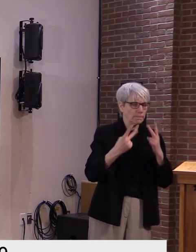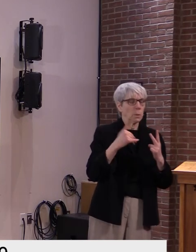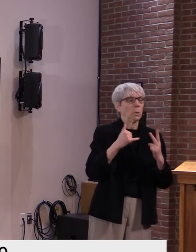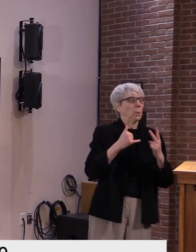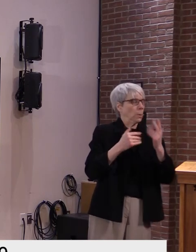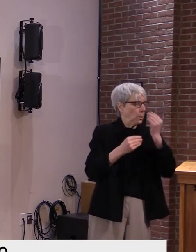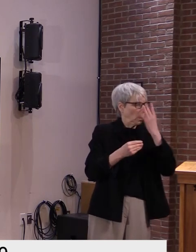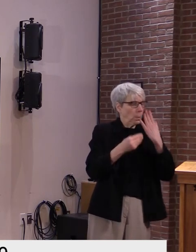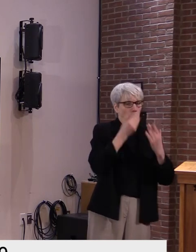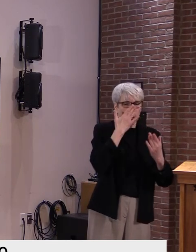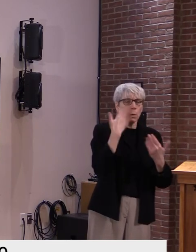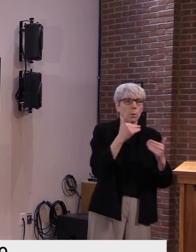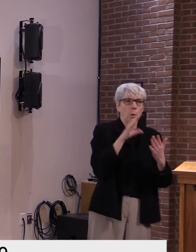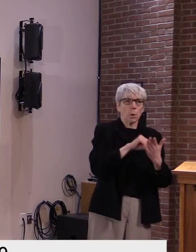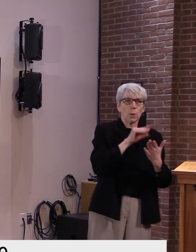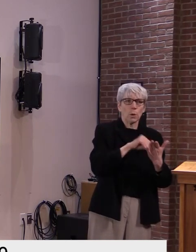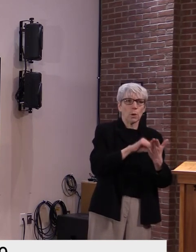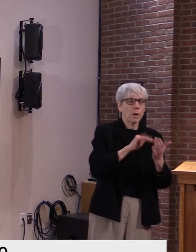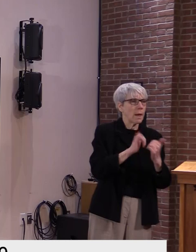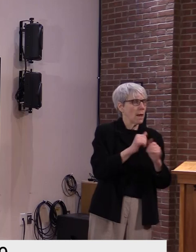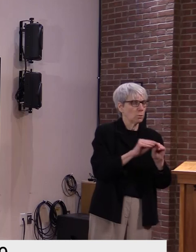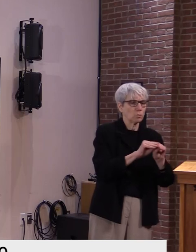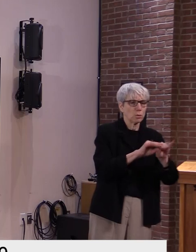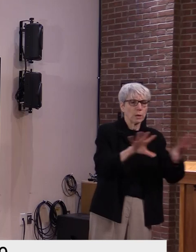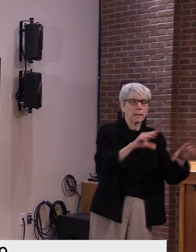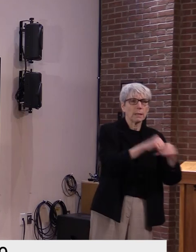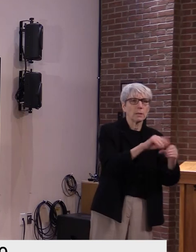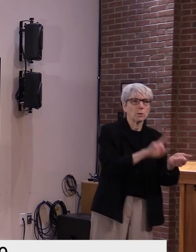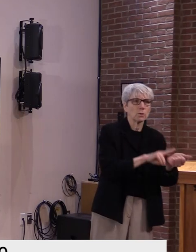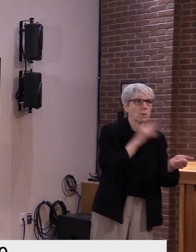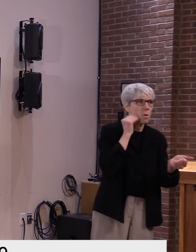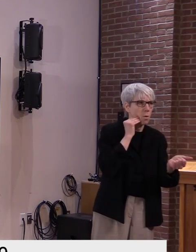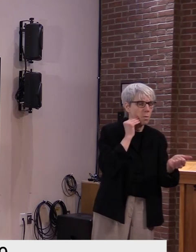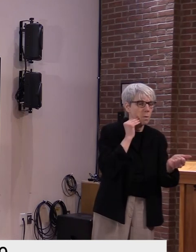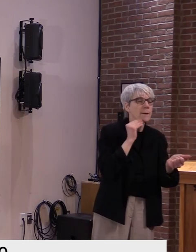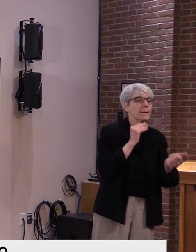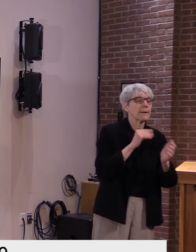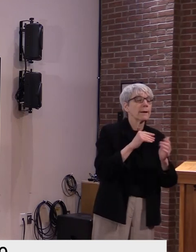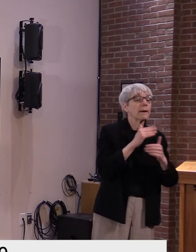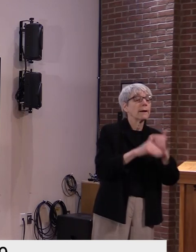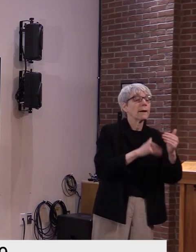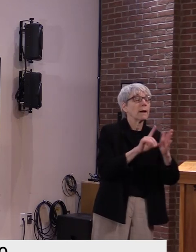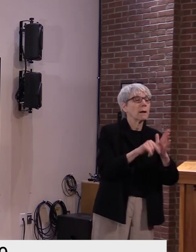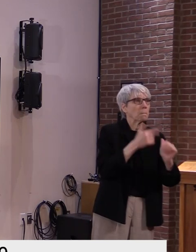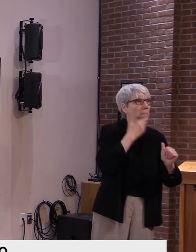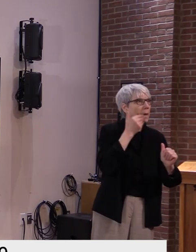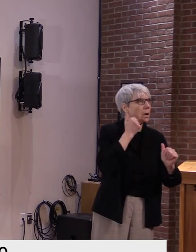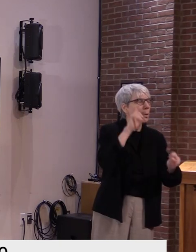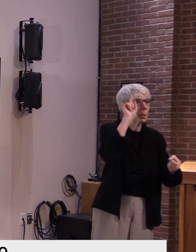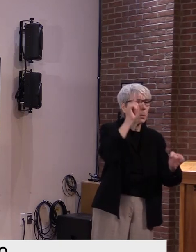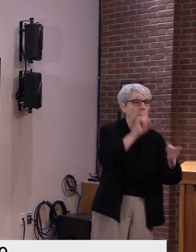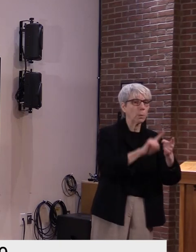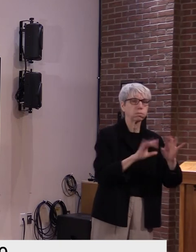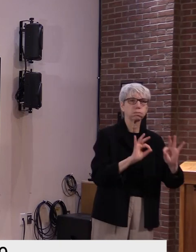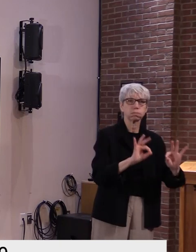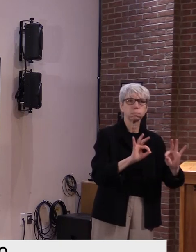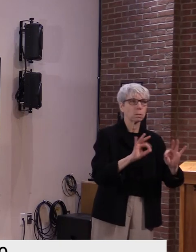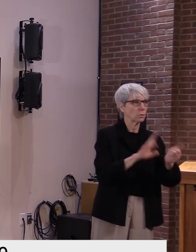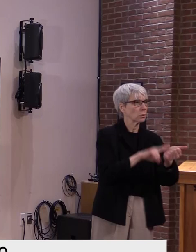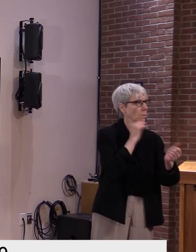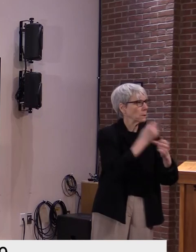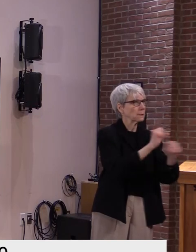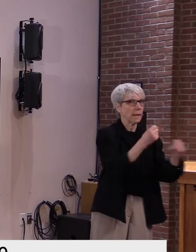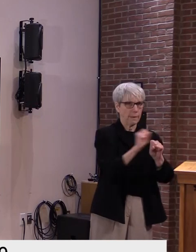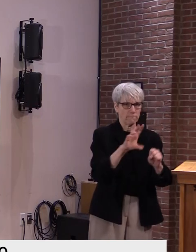long-term care facilities and did very well with them for so many months until, as I've said before, the level of